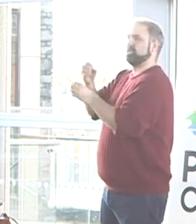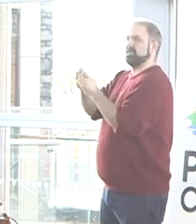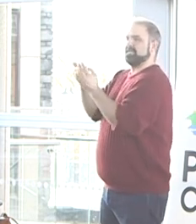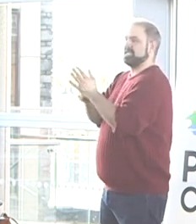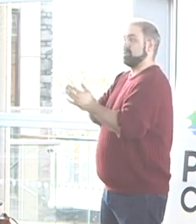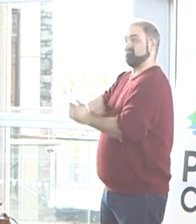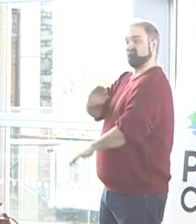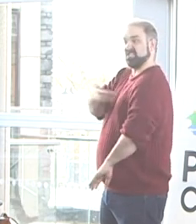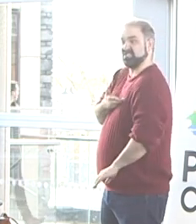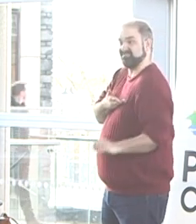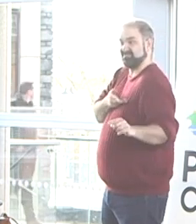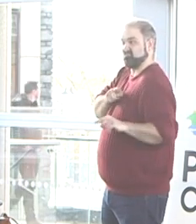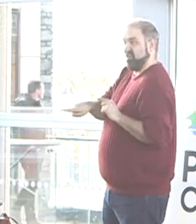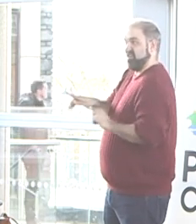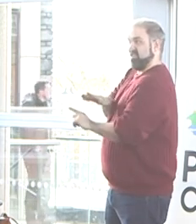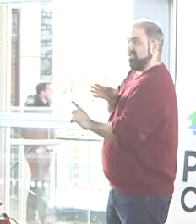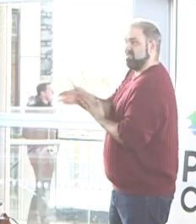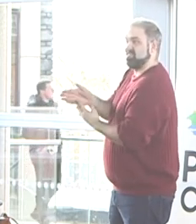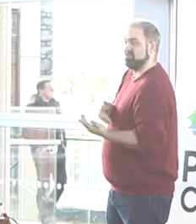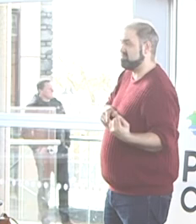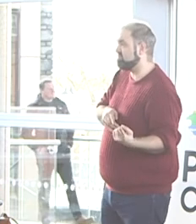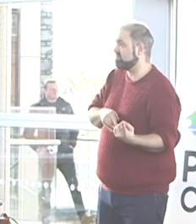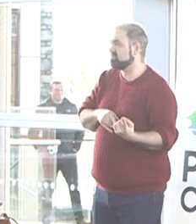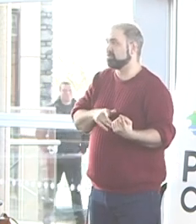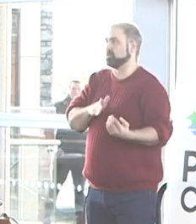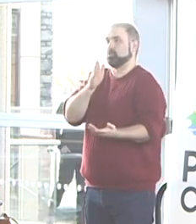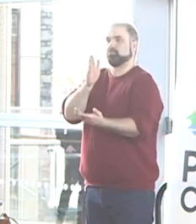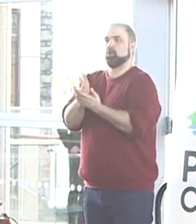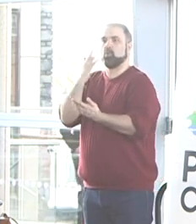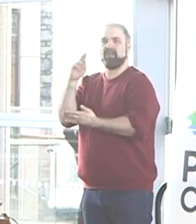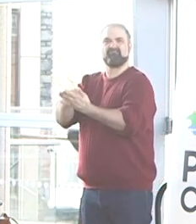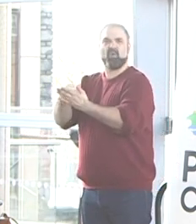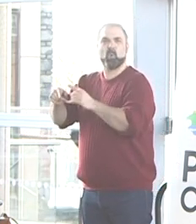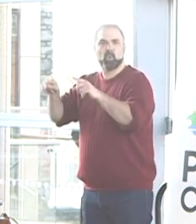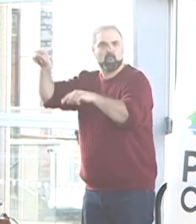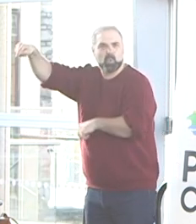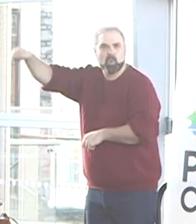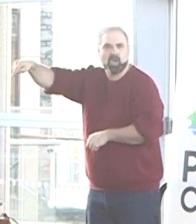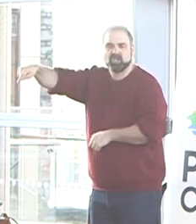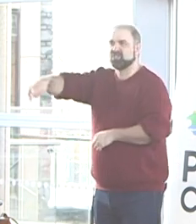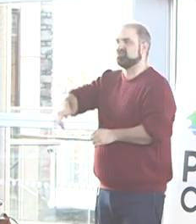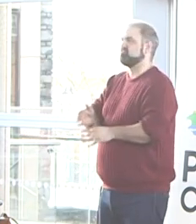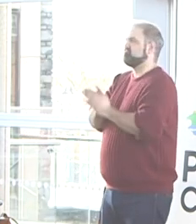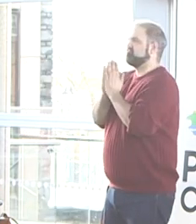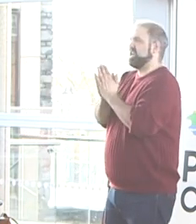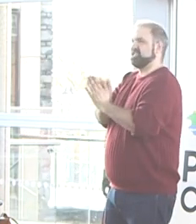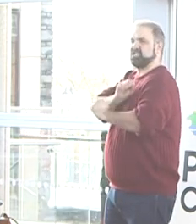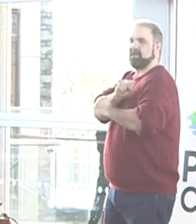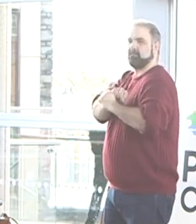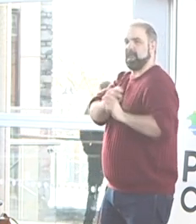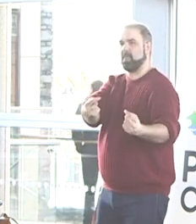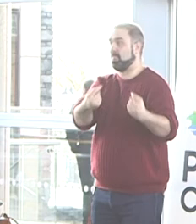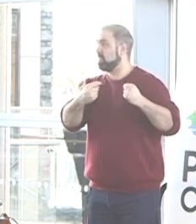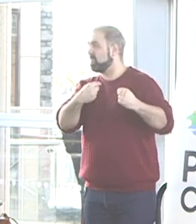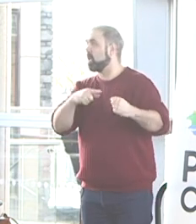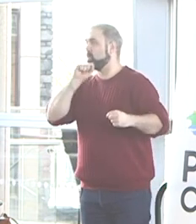sure when it got to the vote, the religious campaign against us would